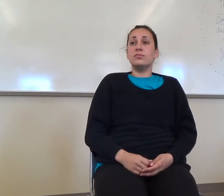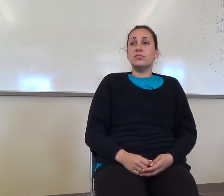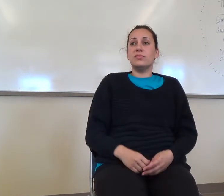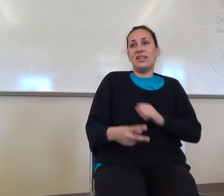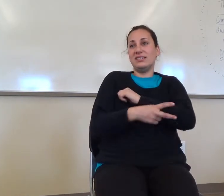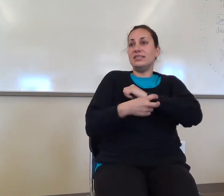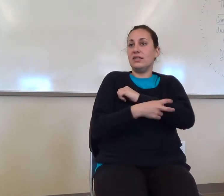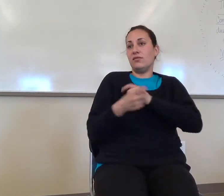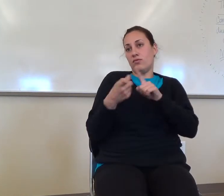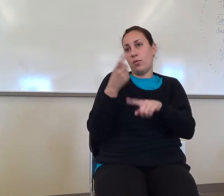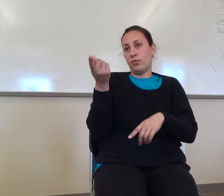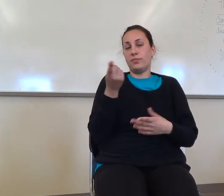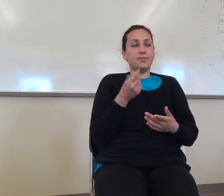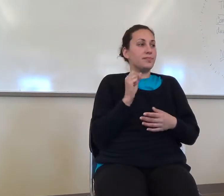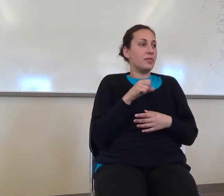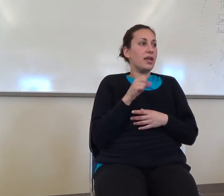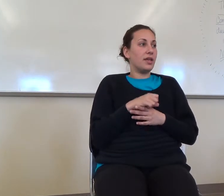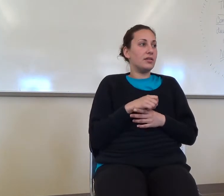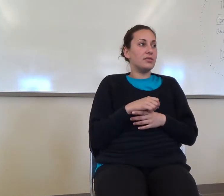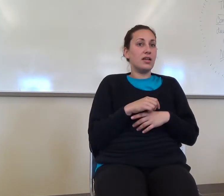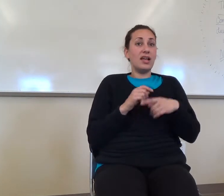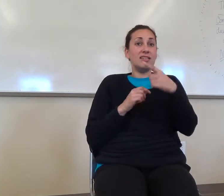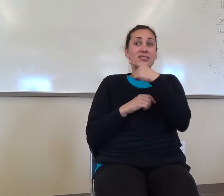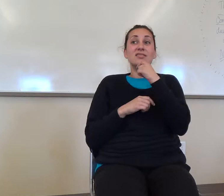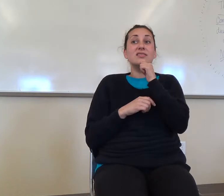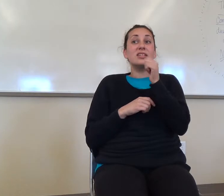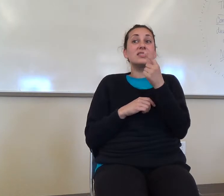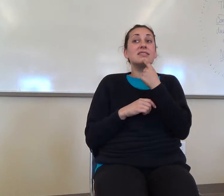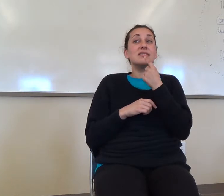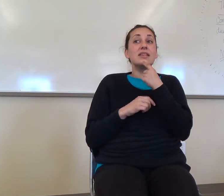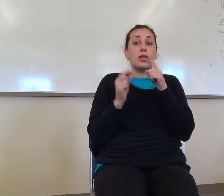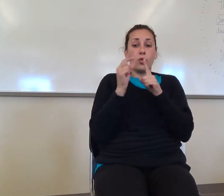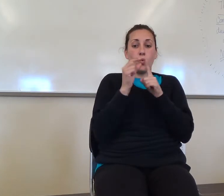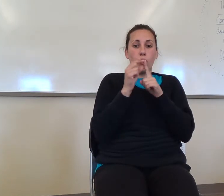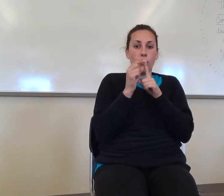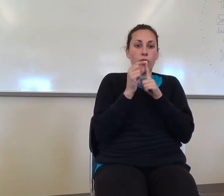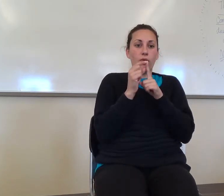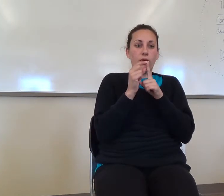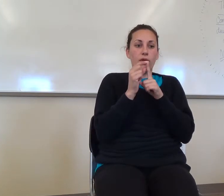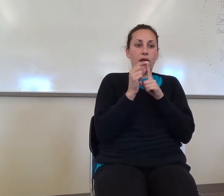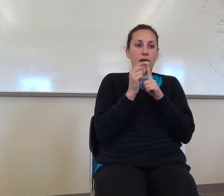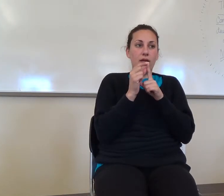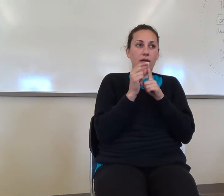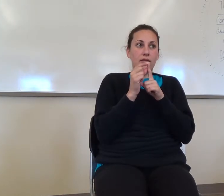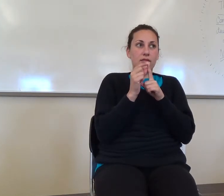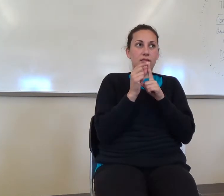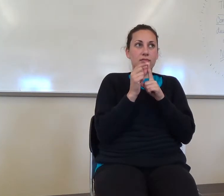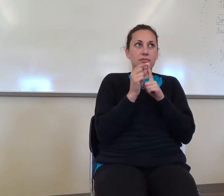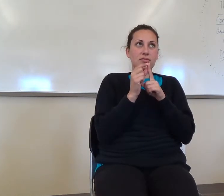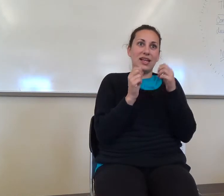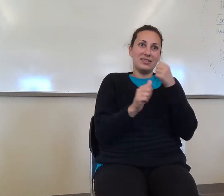here, even though it doesn't say the actual word, dangerous and treacherous are kind of the same thing.